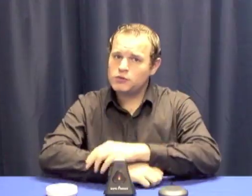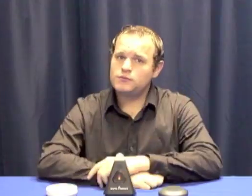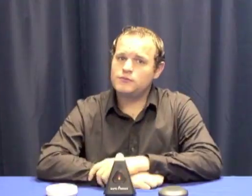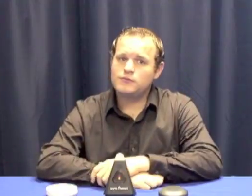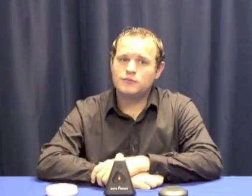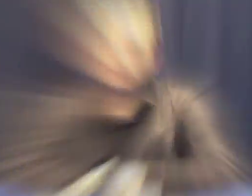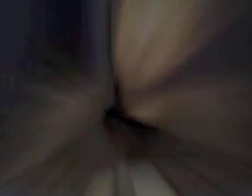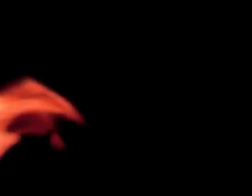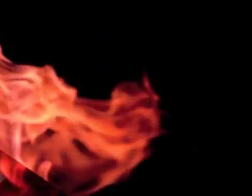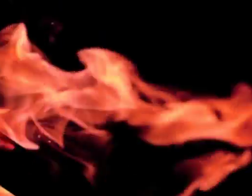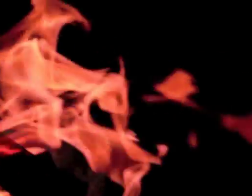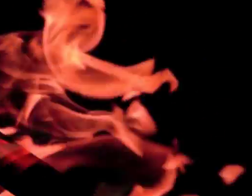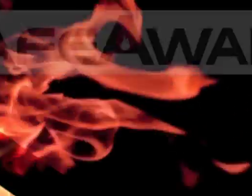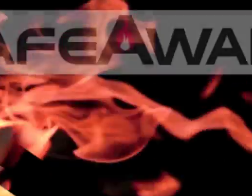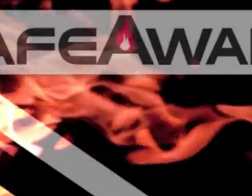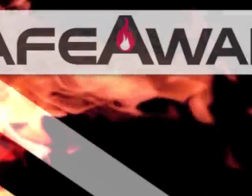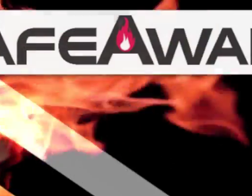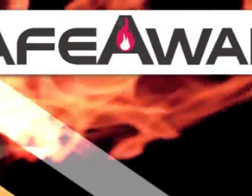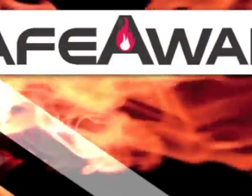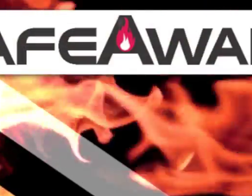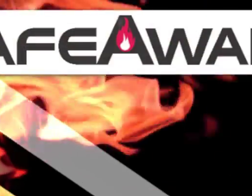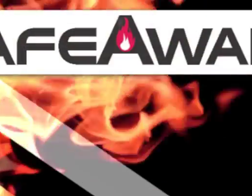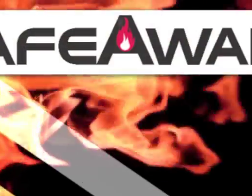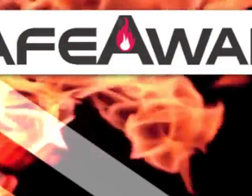alarm can save your life and the lives of your family.